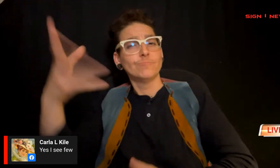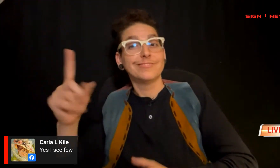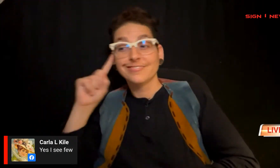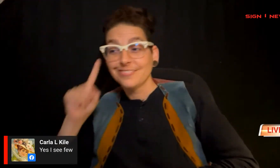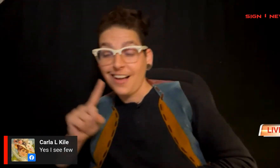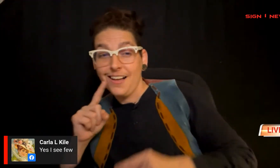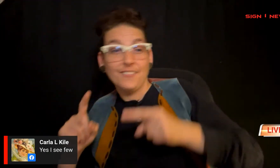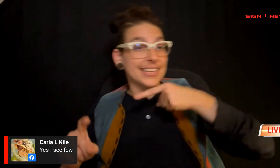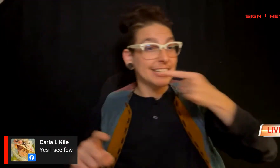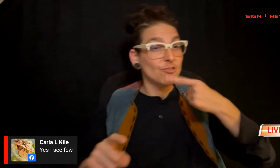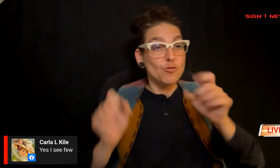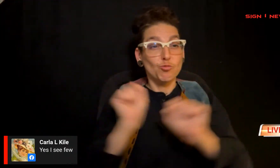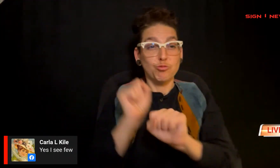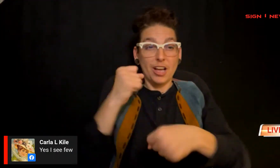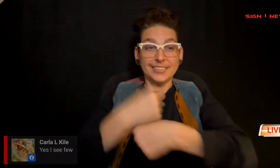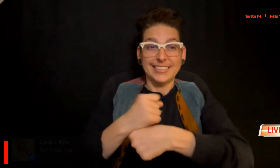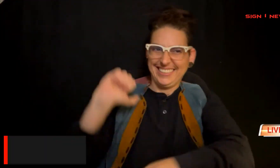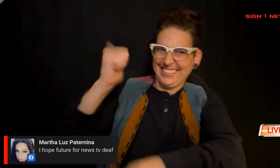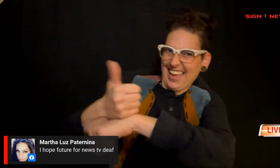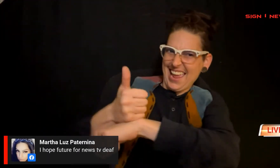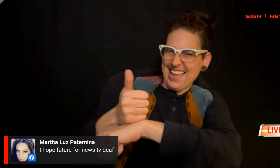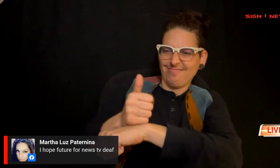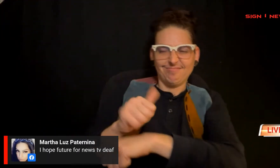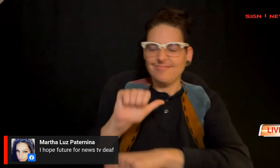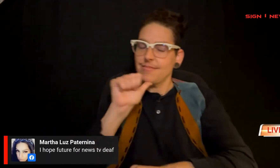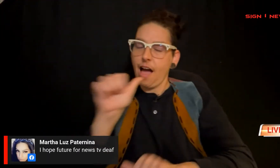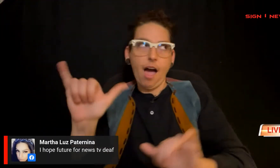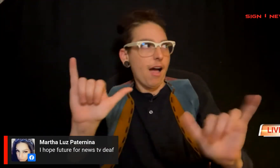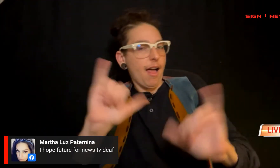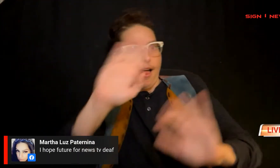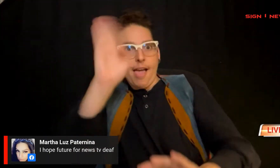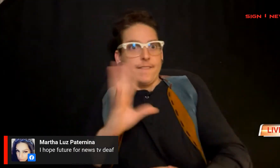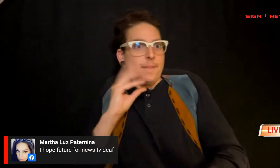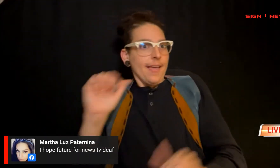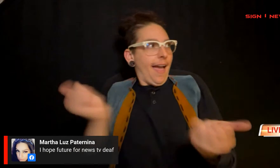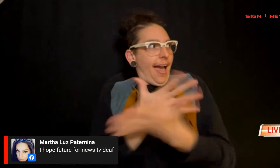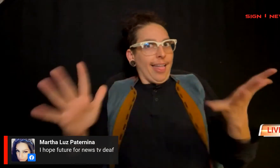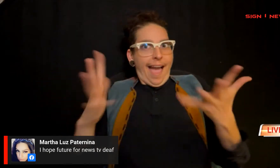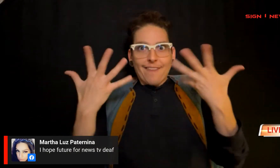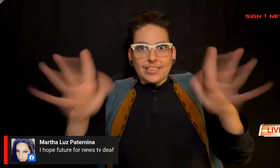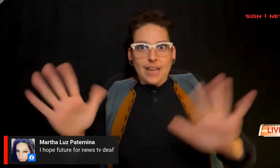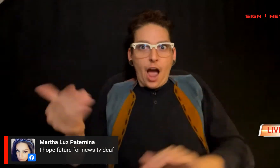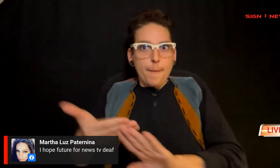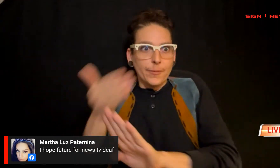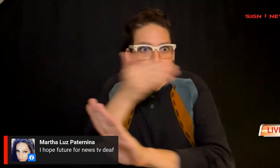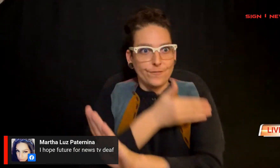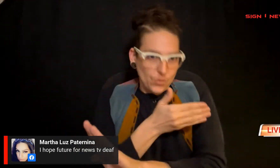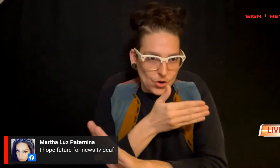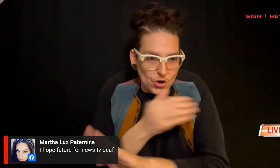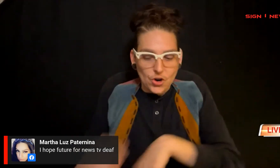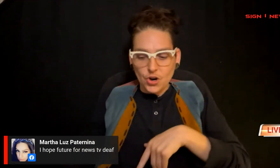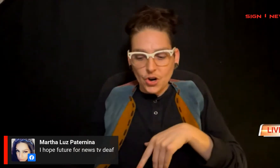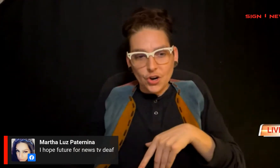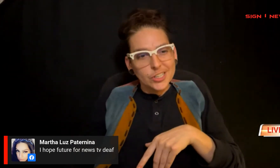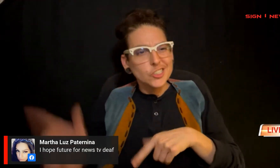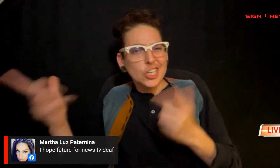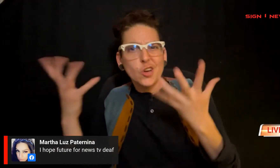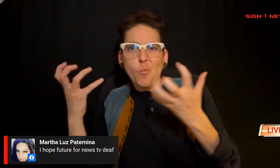Hayter says she wanted to create a deaf and hearing production set unlike anything ever